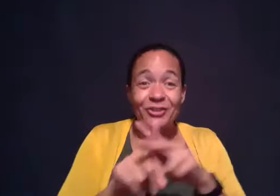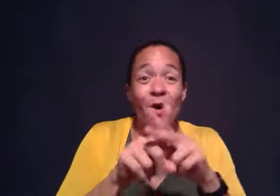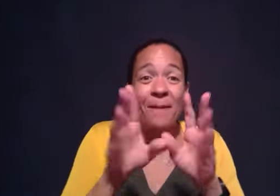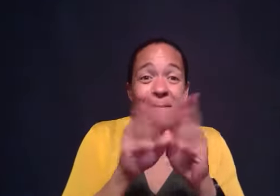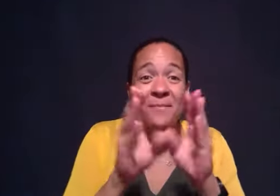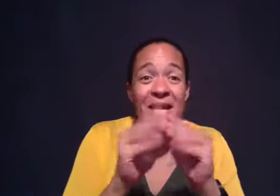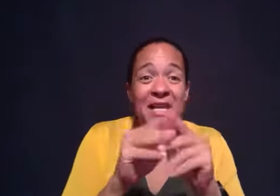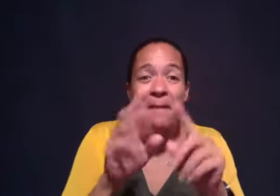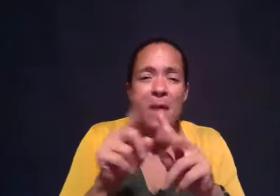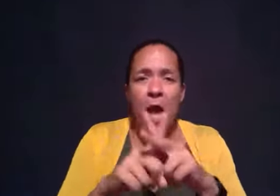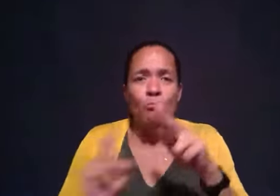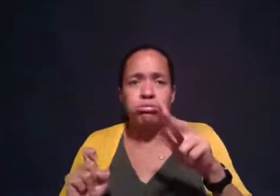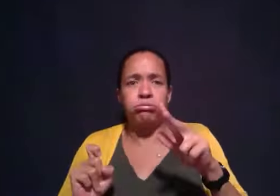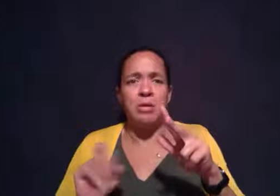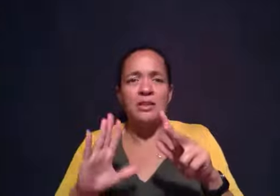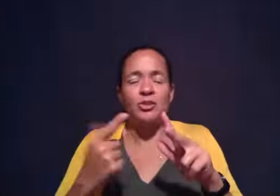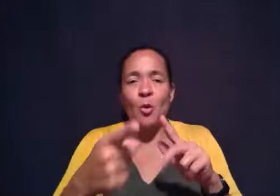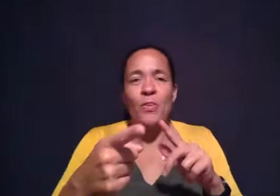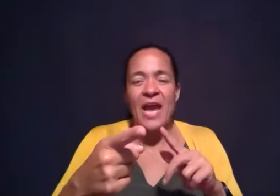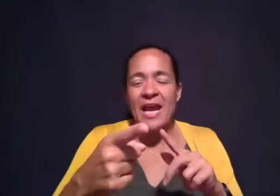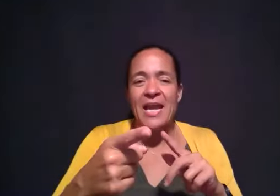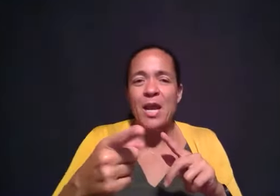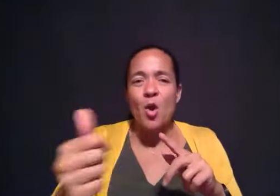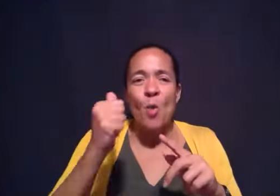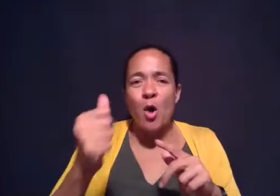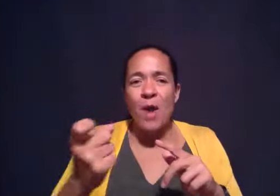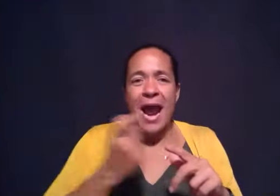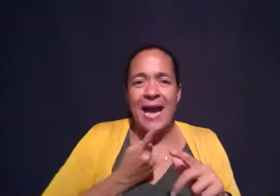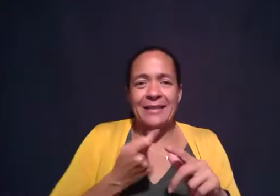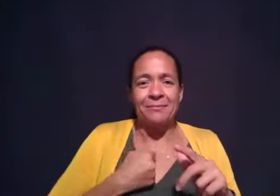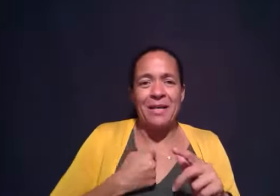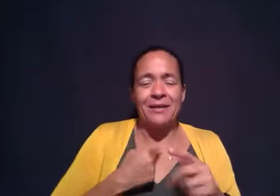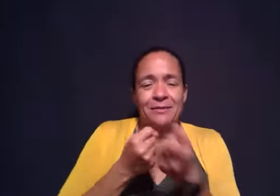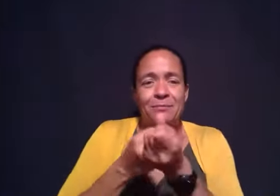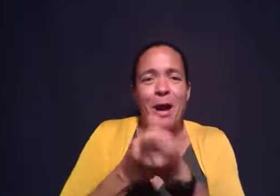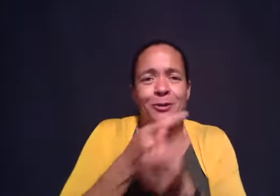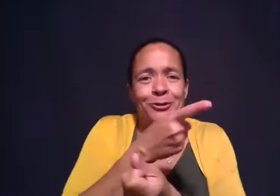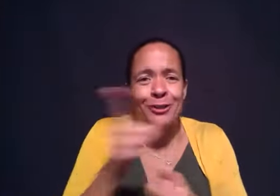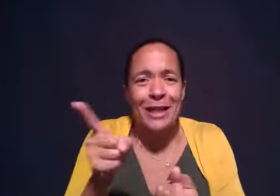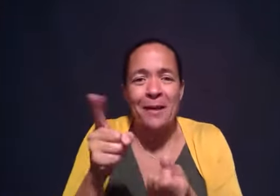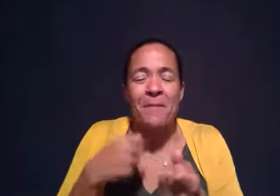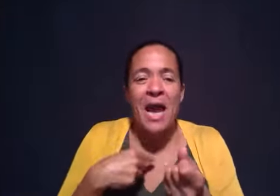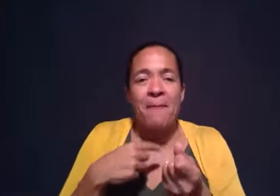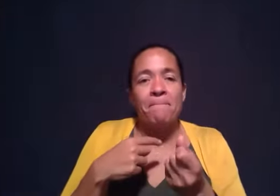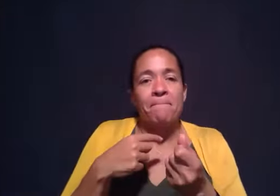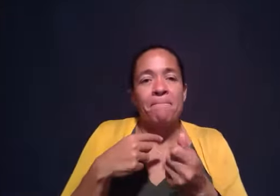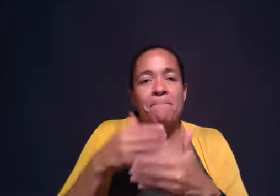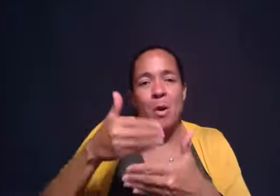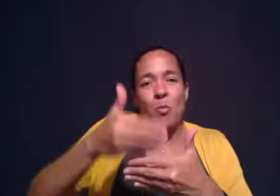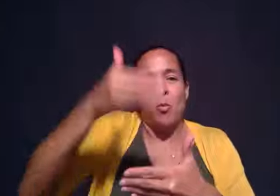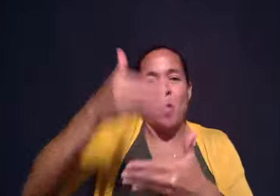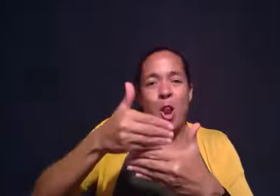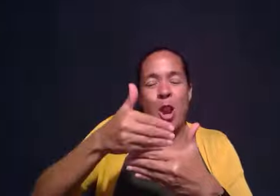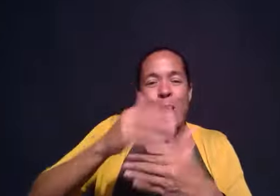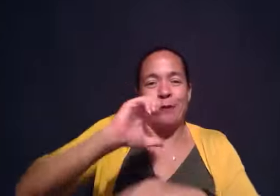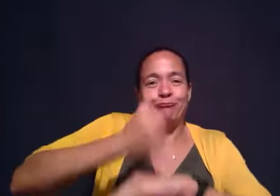I'm putting up this barbed wire. And And I'm sort of sliding out of AA,